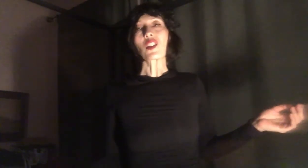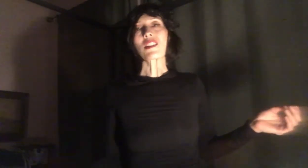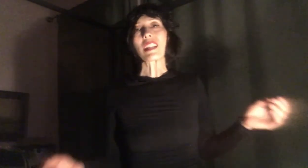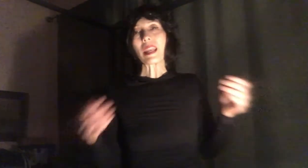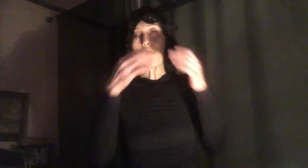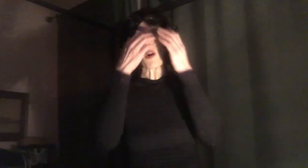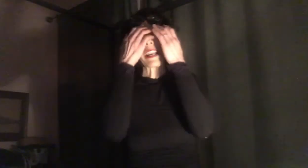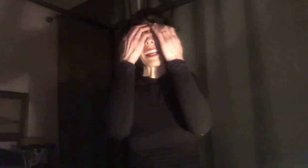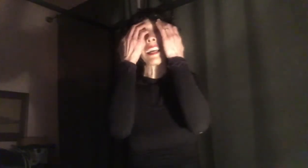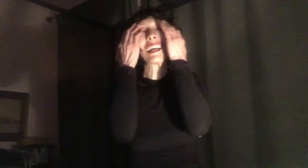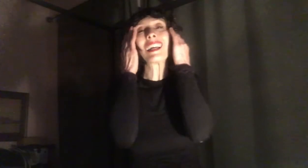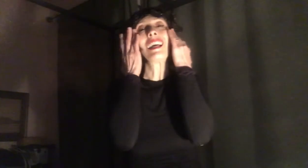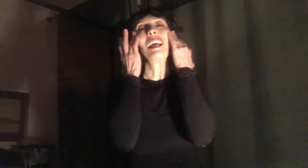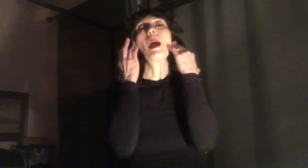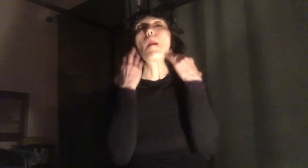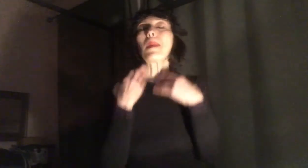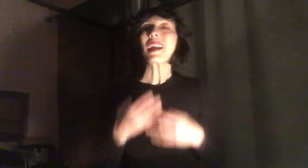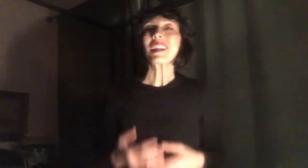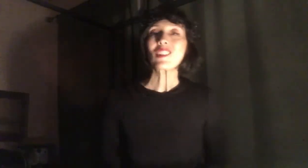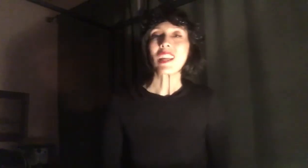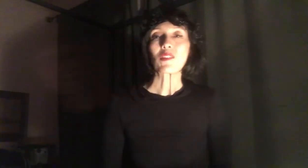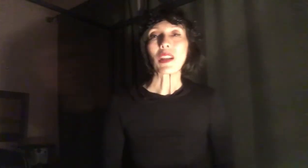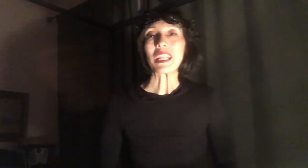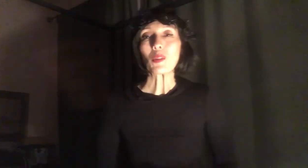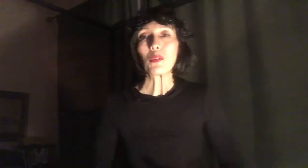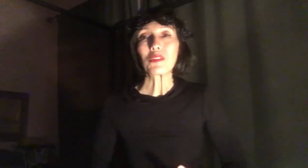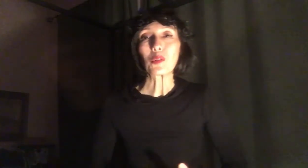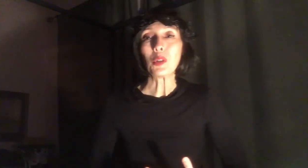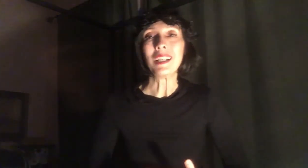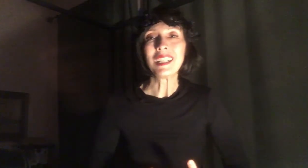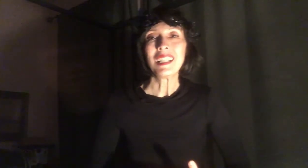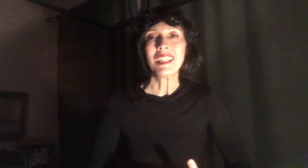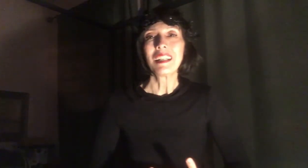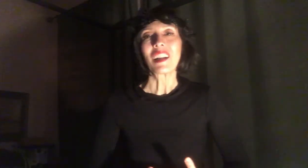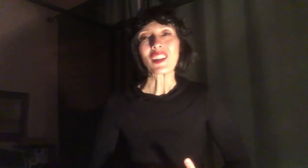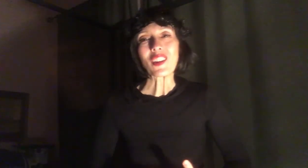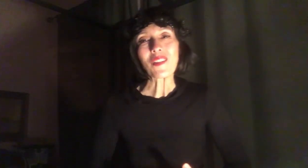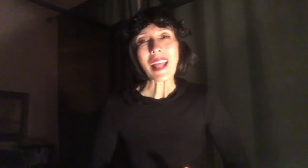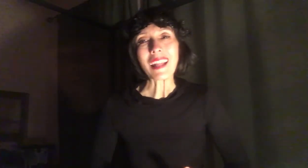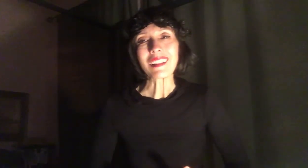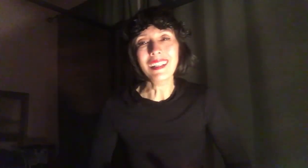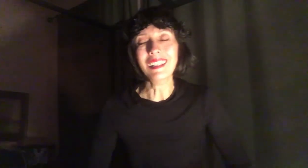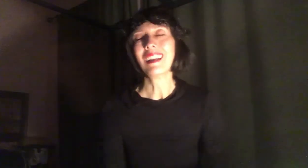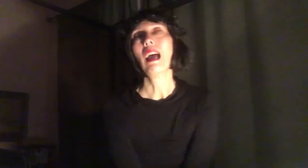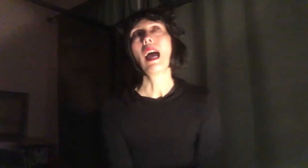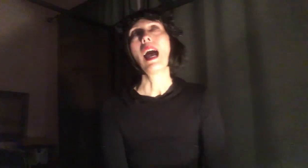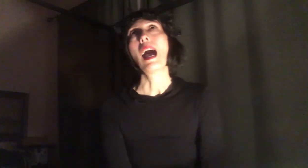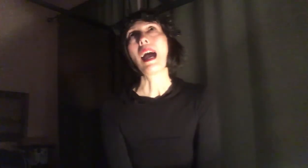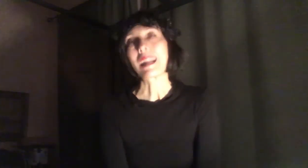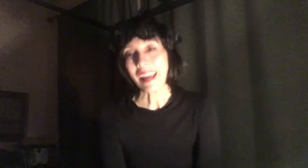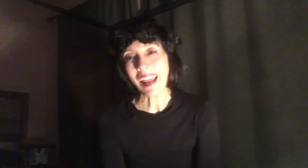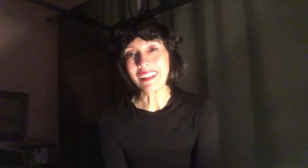Thursday morning, packing to get ready to move to another flat again.